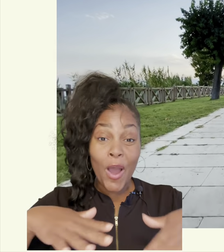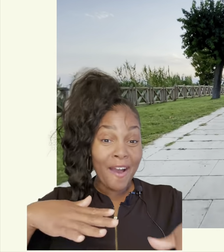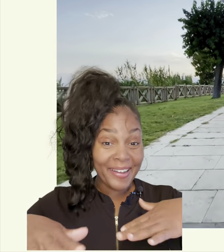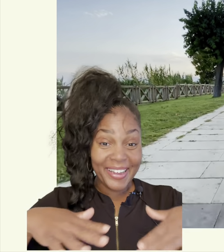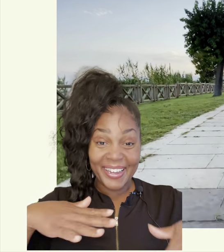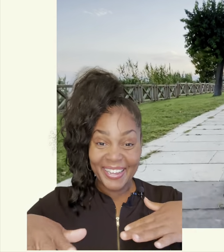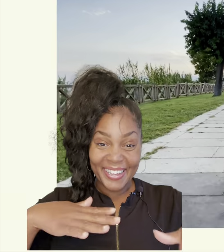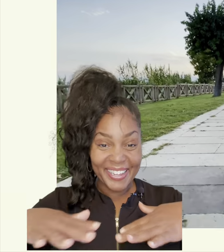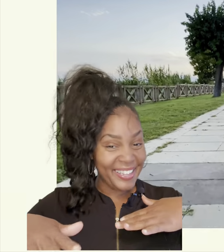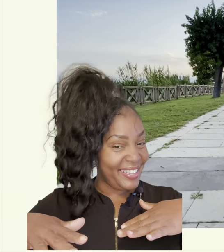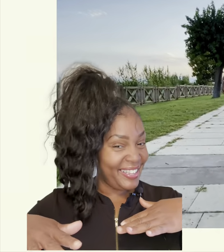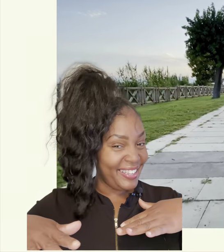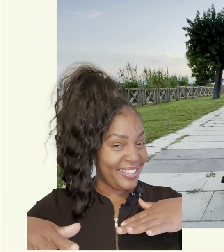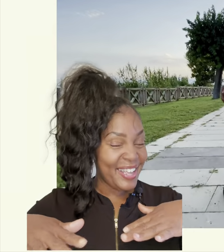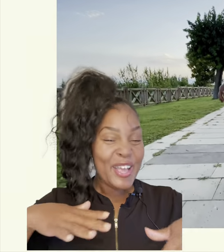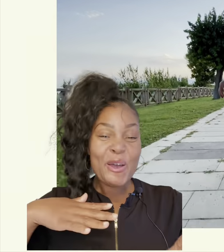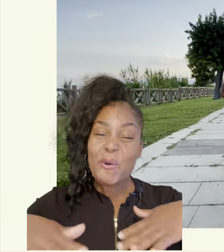Walk.